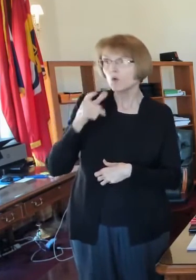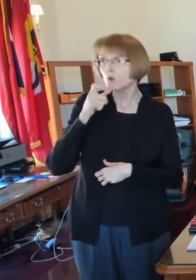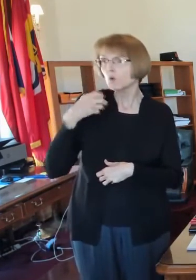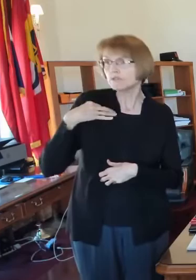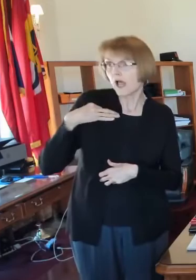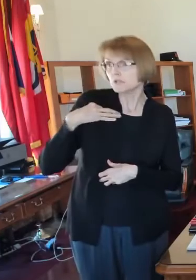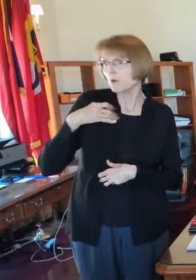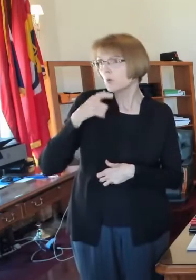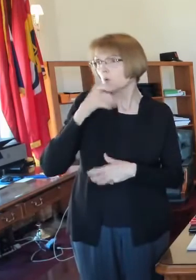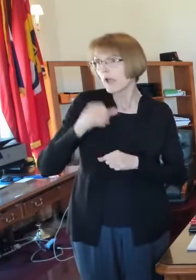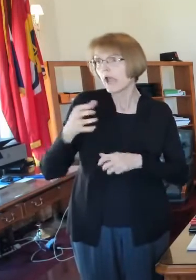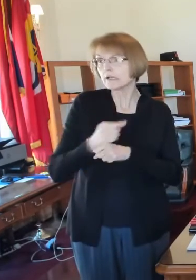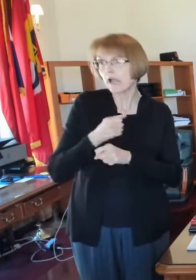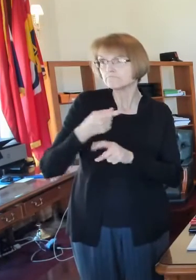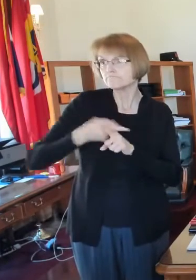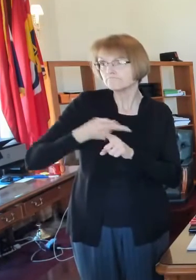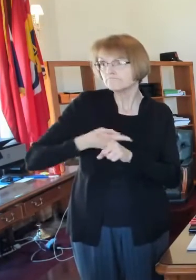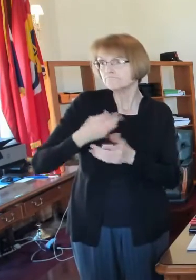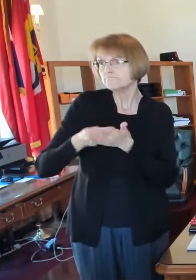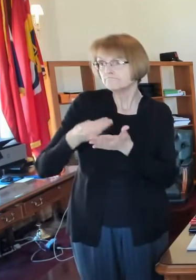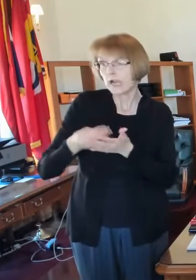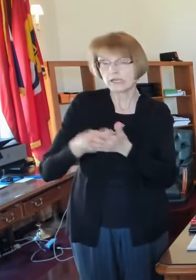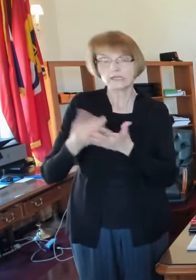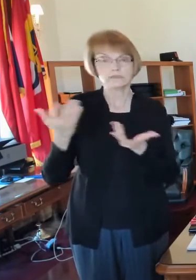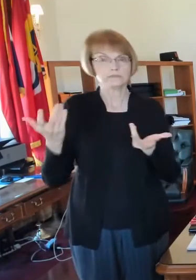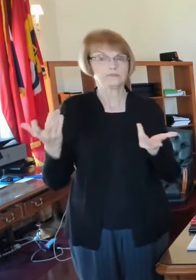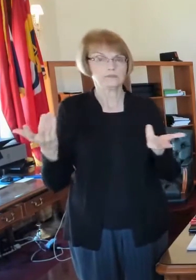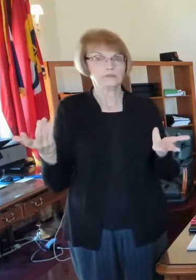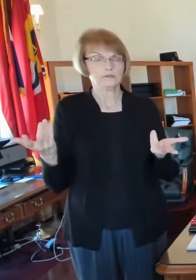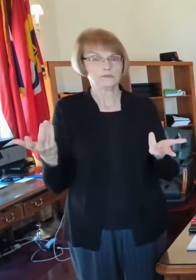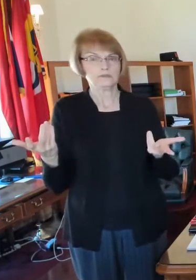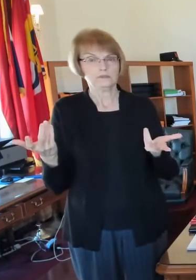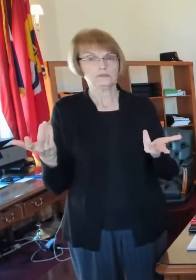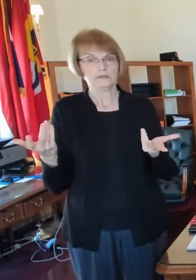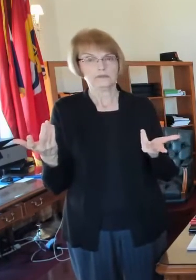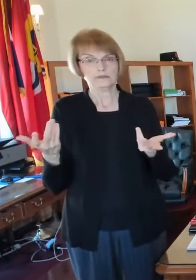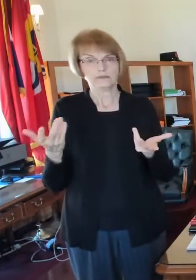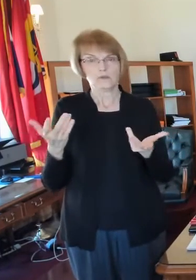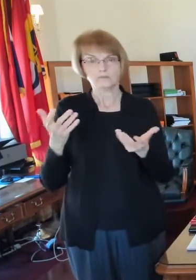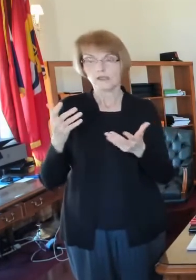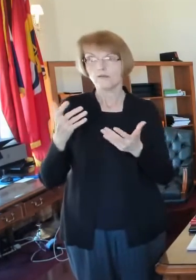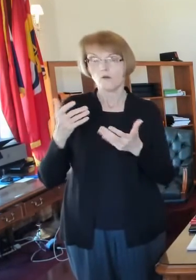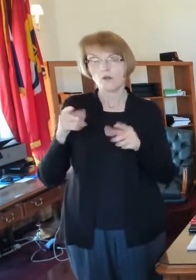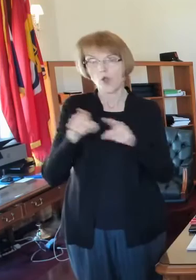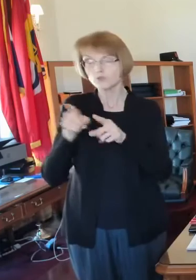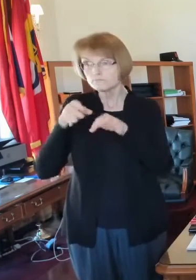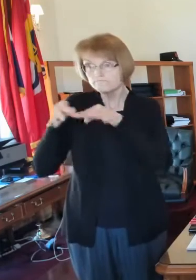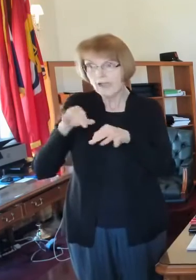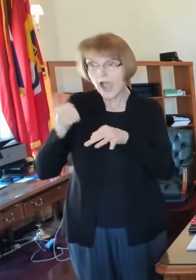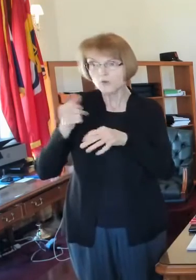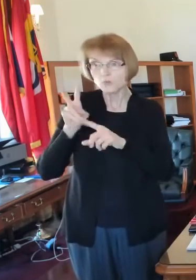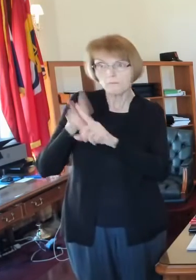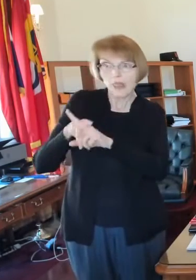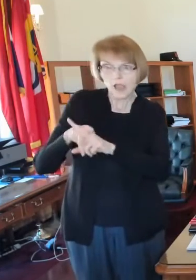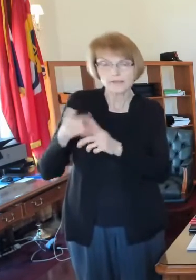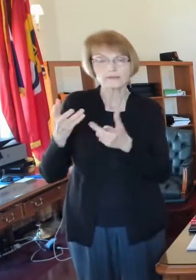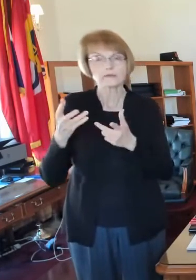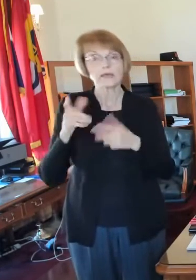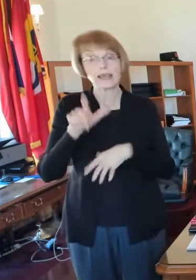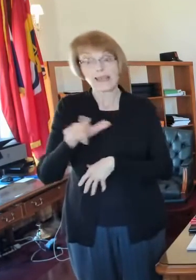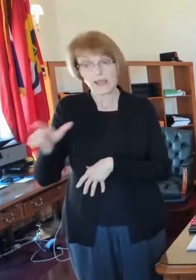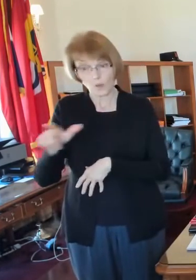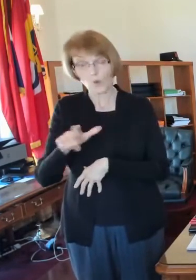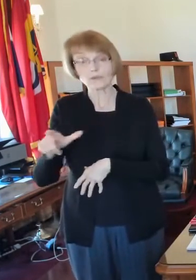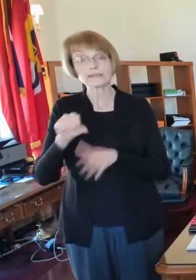the rental assistance, and you'll see how that you can apply for that. Landlords, the state has said